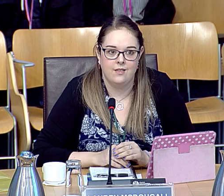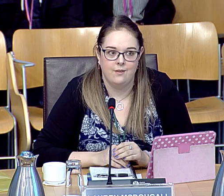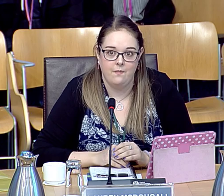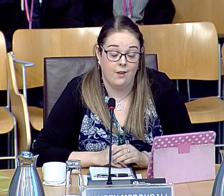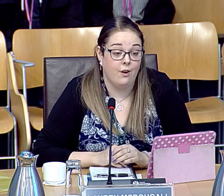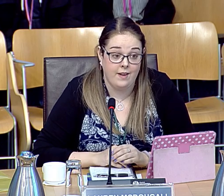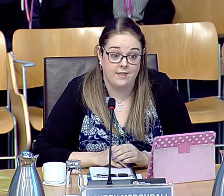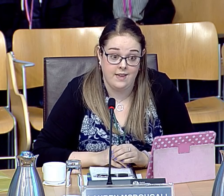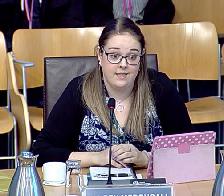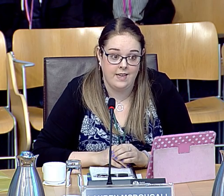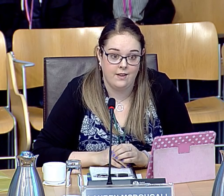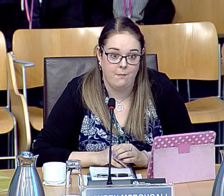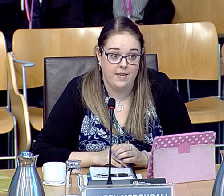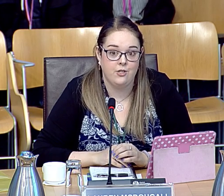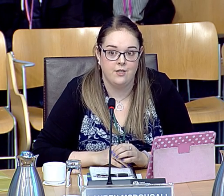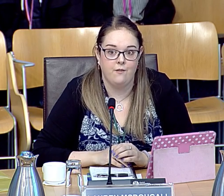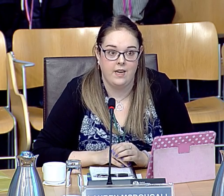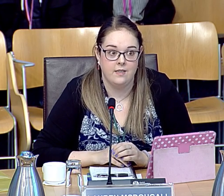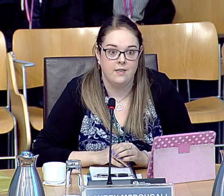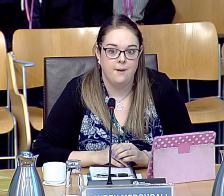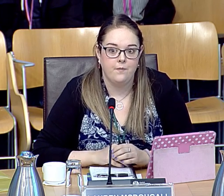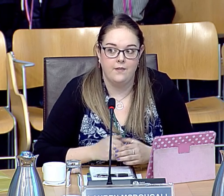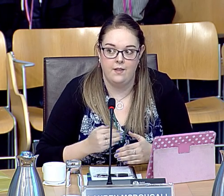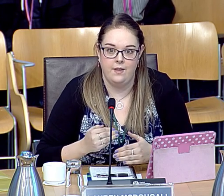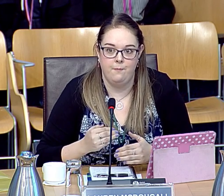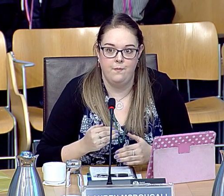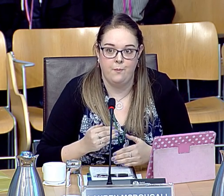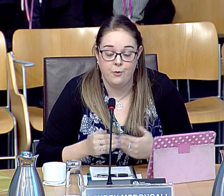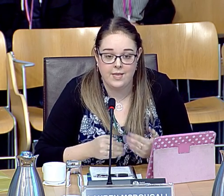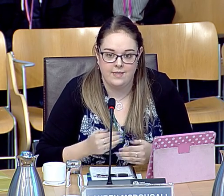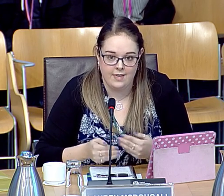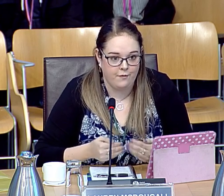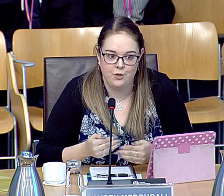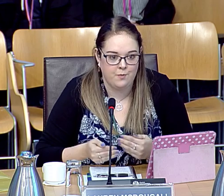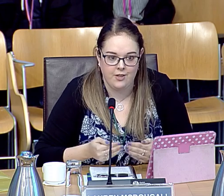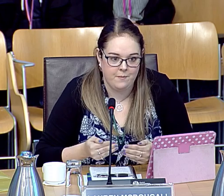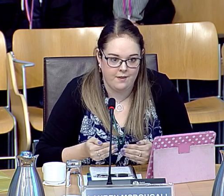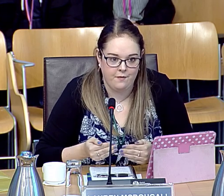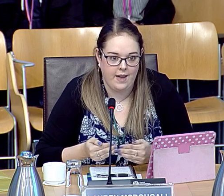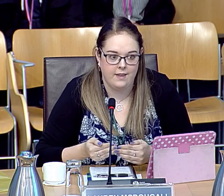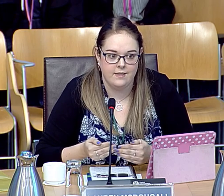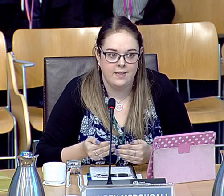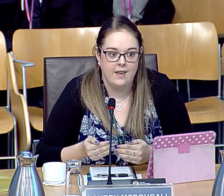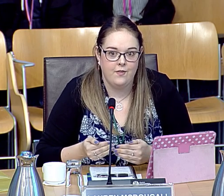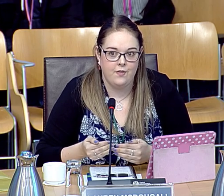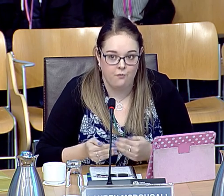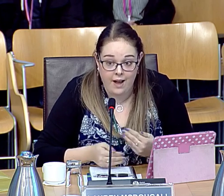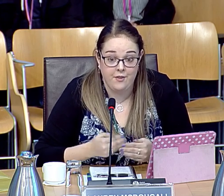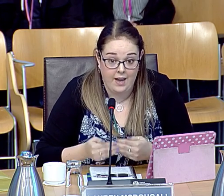to a lot of anxiety, and many students find that the process itself is too prescriptive, and rather than have